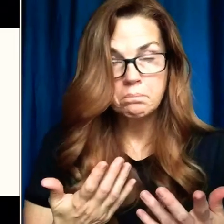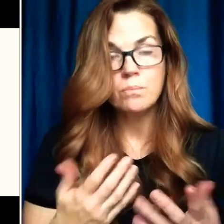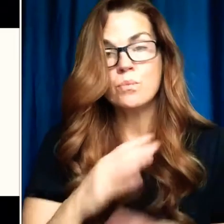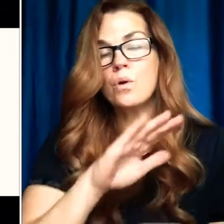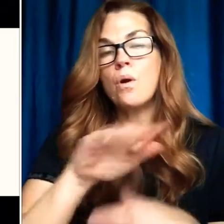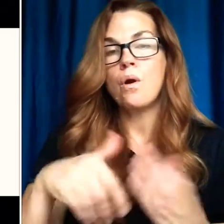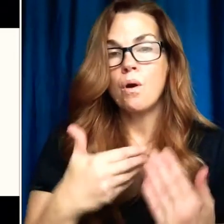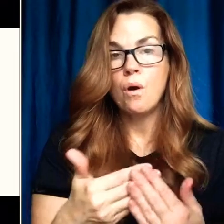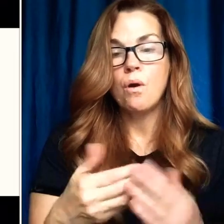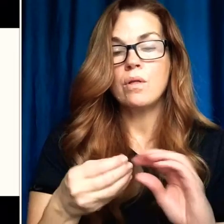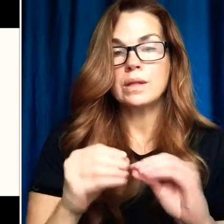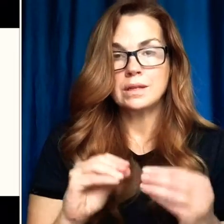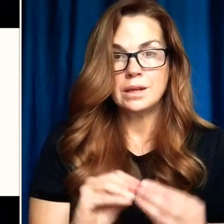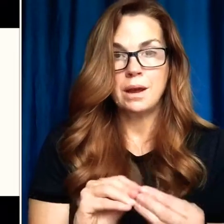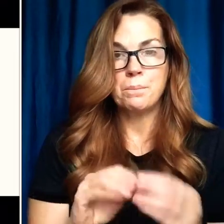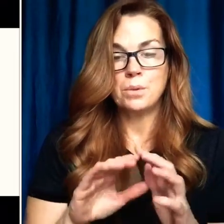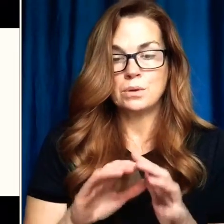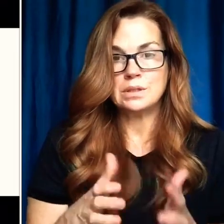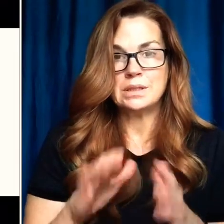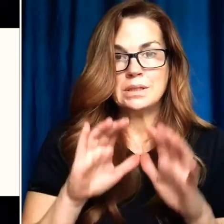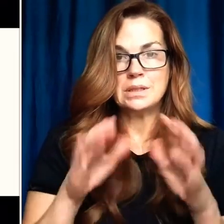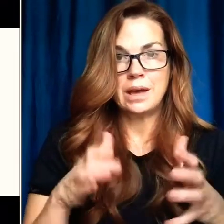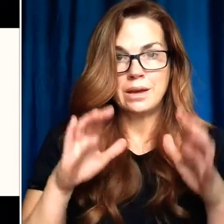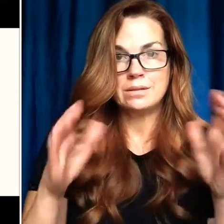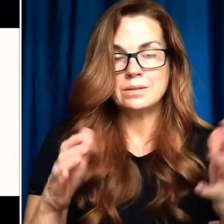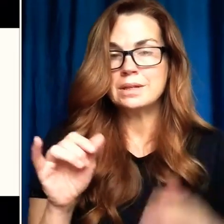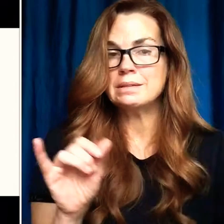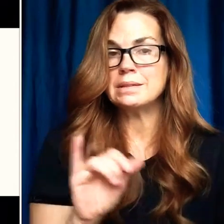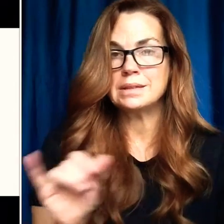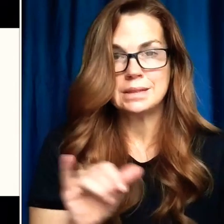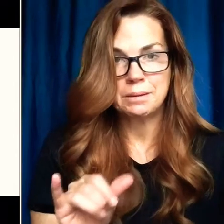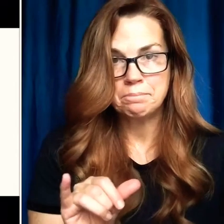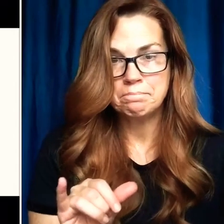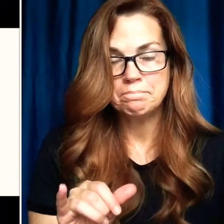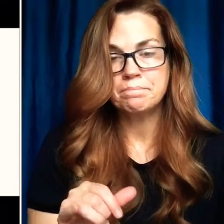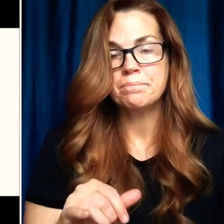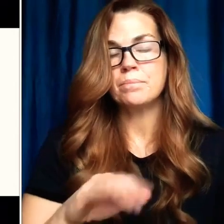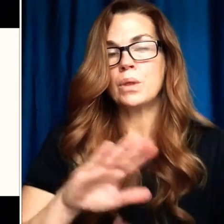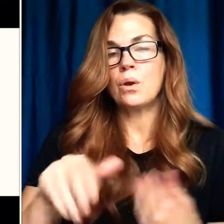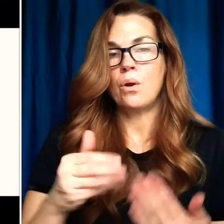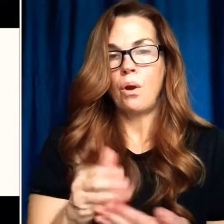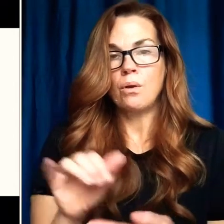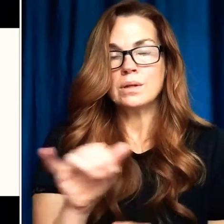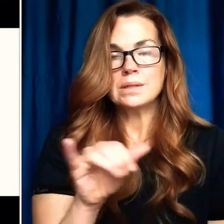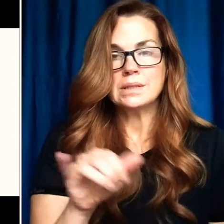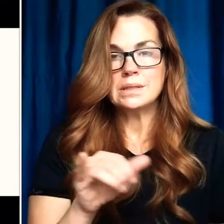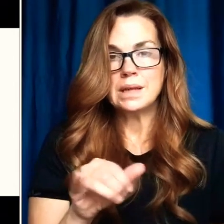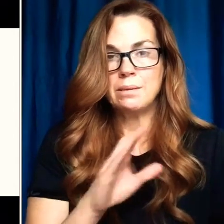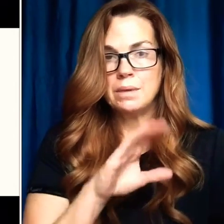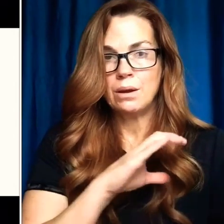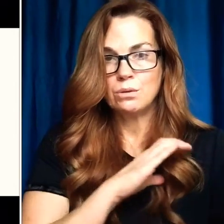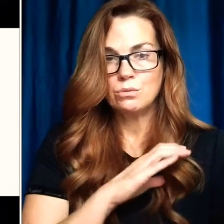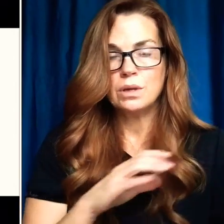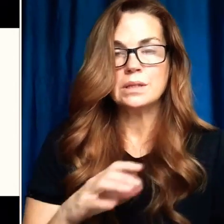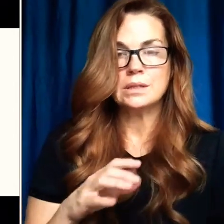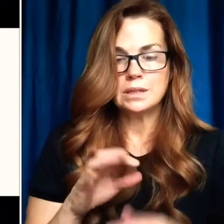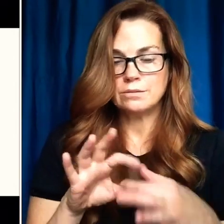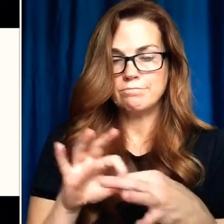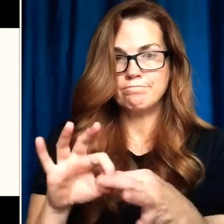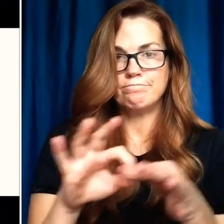same. All of their shared characteristics are still exactly the same. The only difference is the picture is drawn somewhat